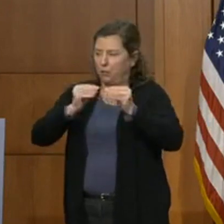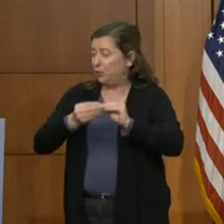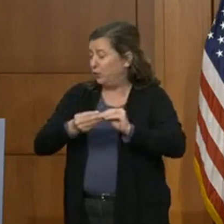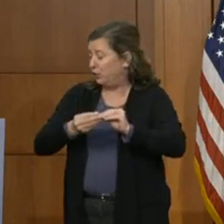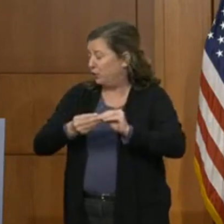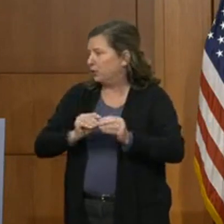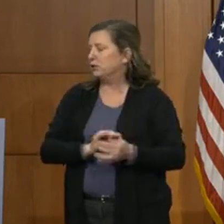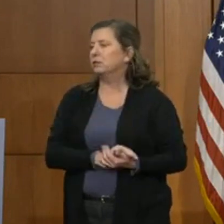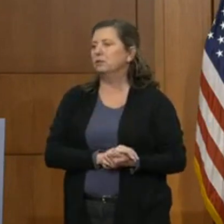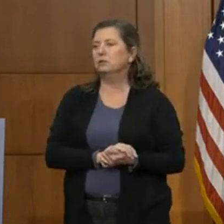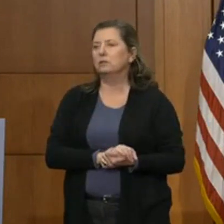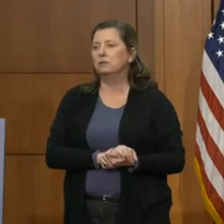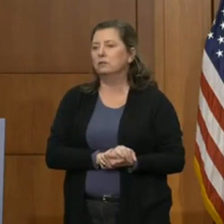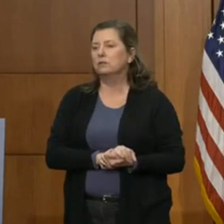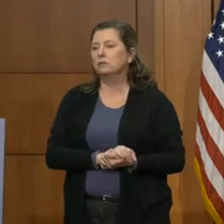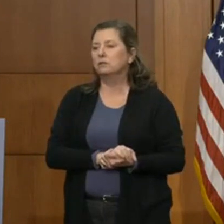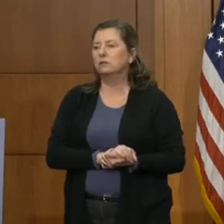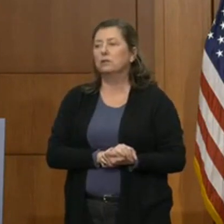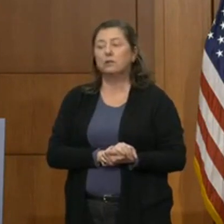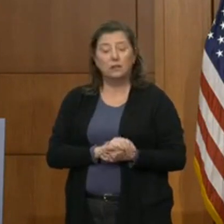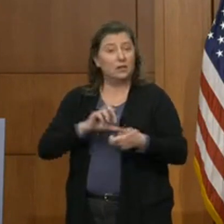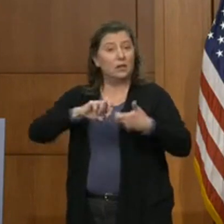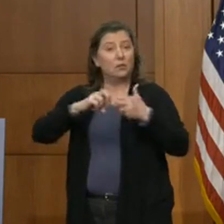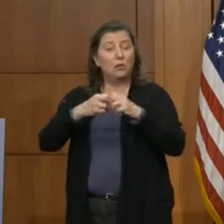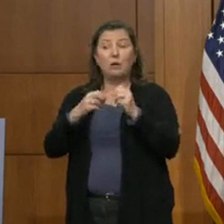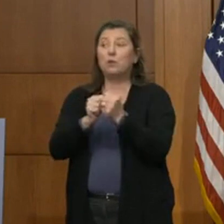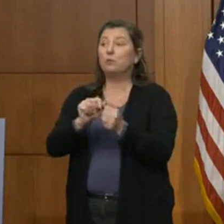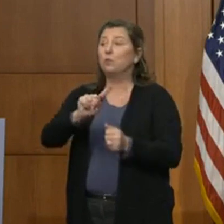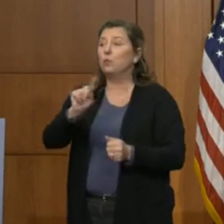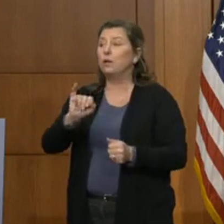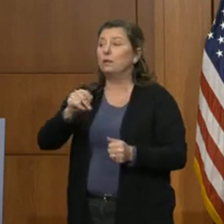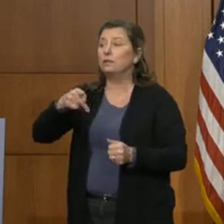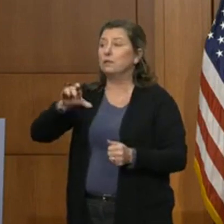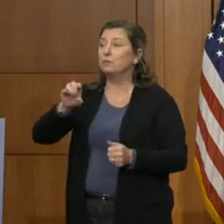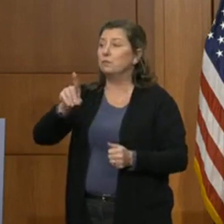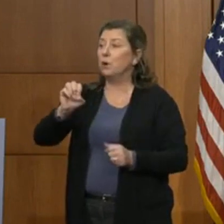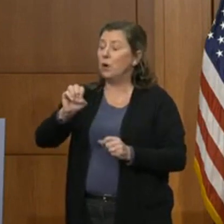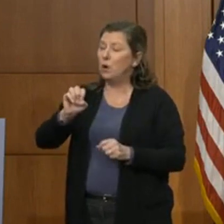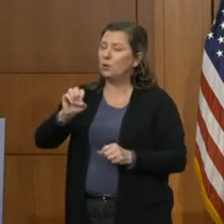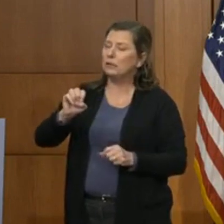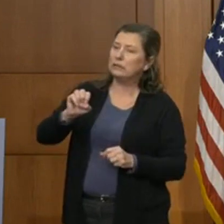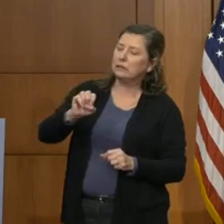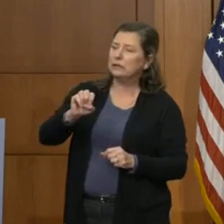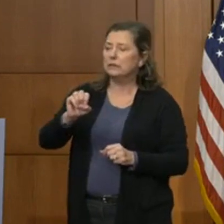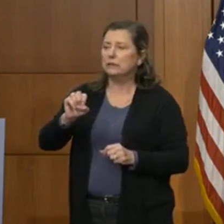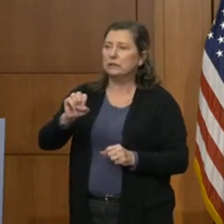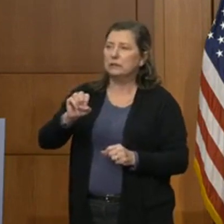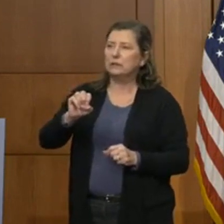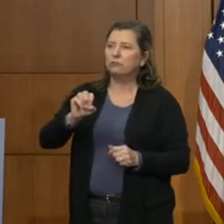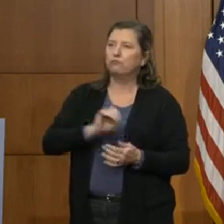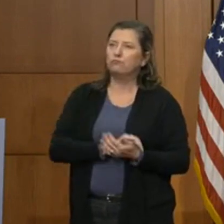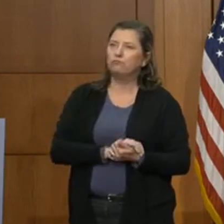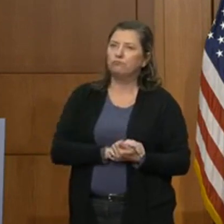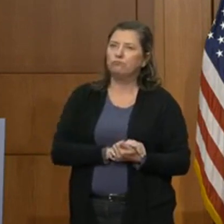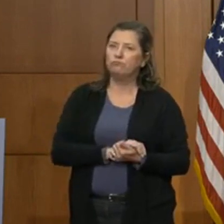numbers. The issue with zip code, we believe, is that zip codes can be